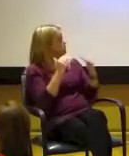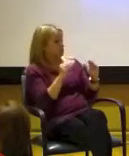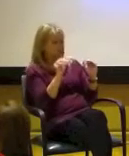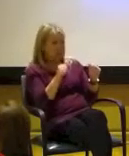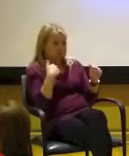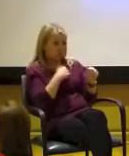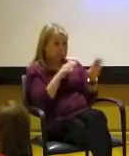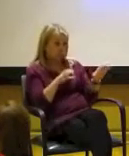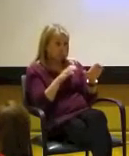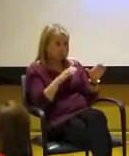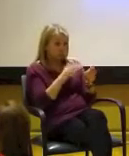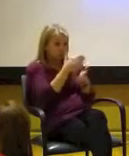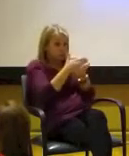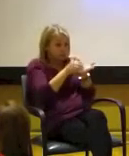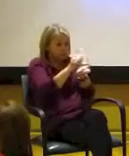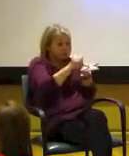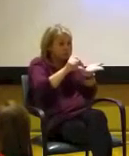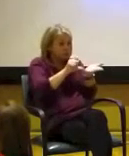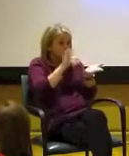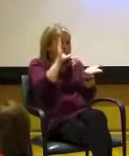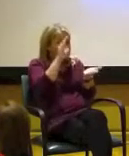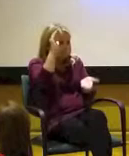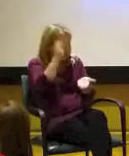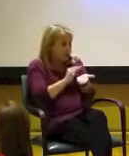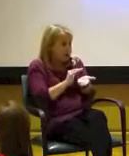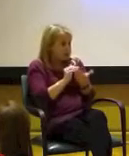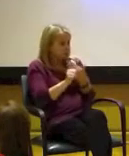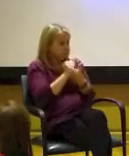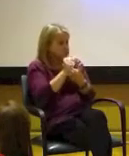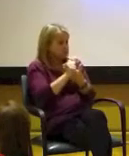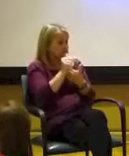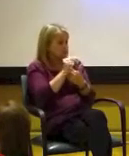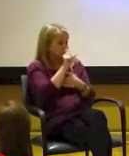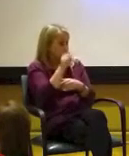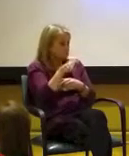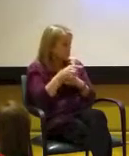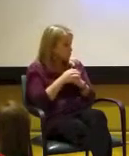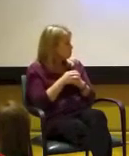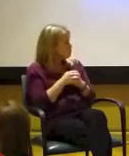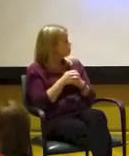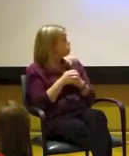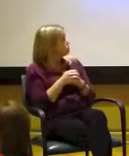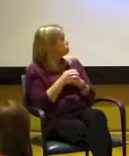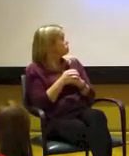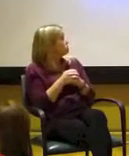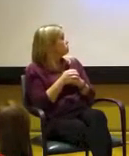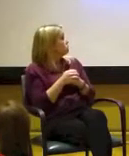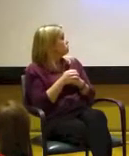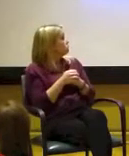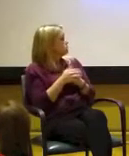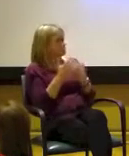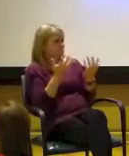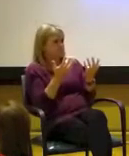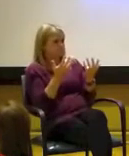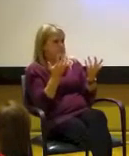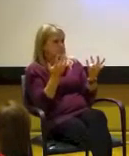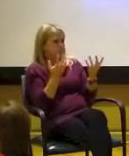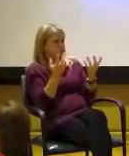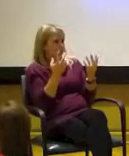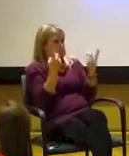Can we do some things surgically that minimize the risk of retethering? And what